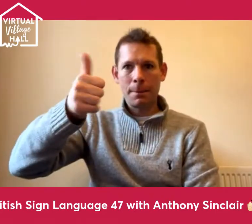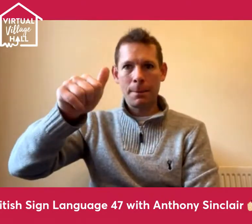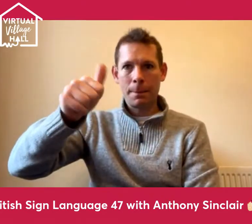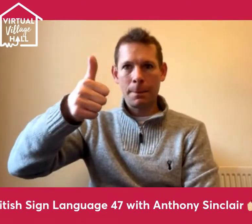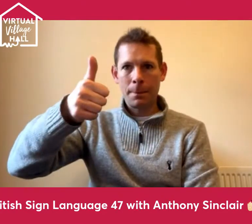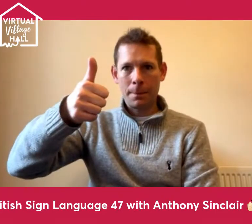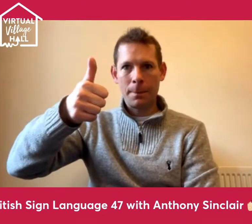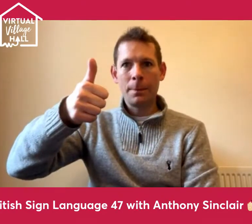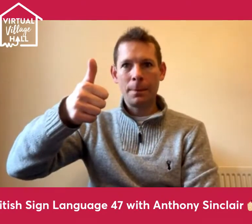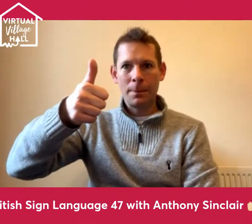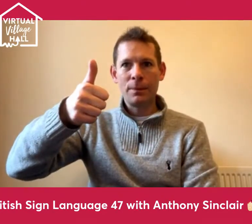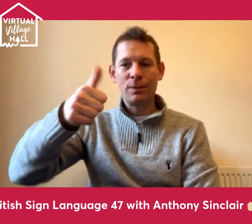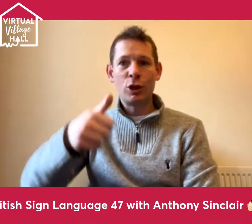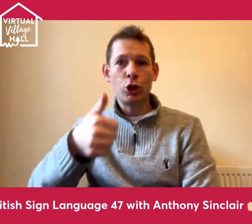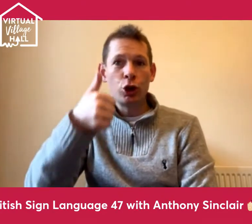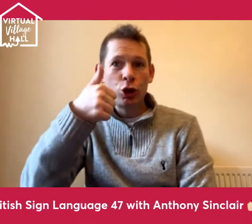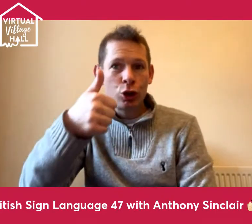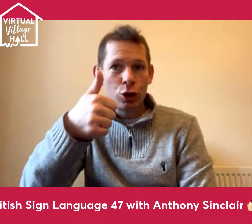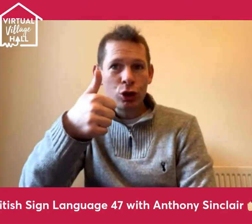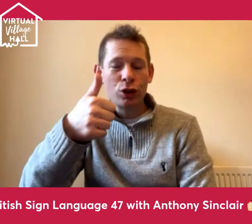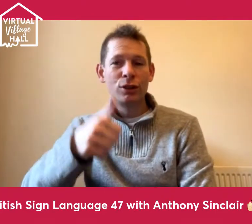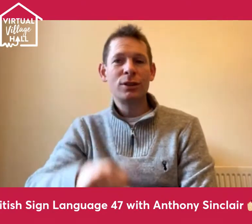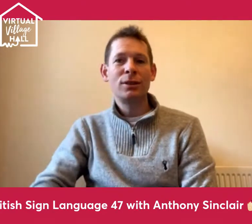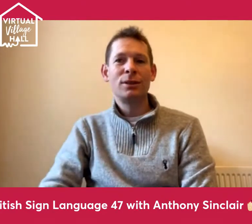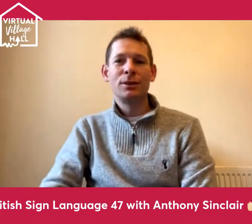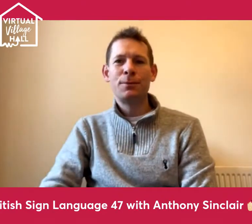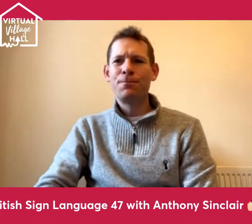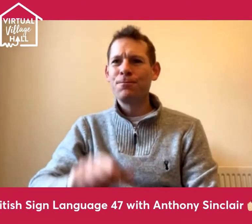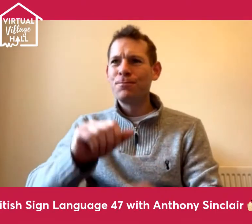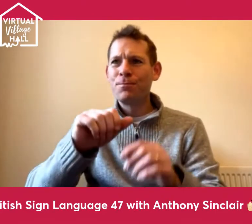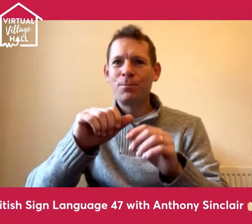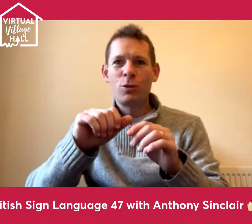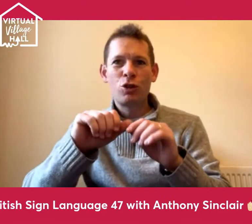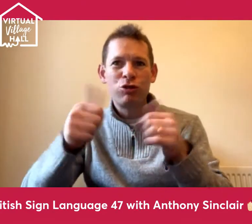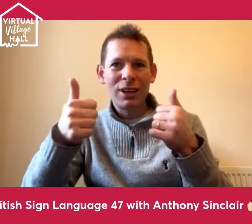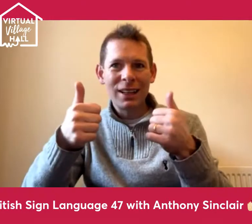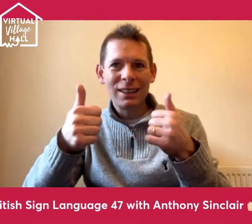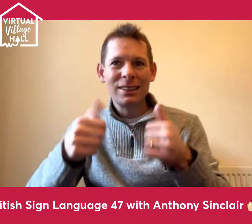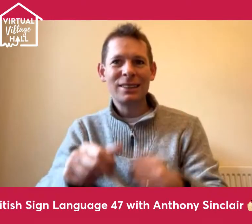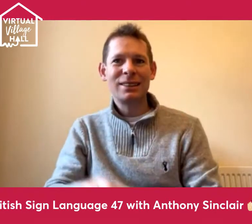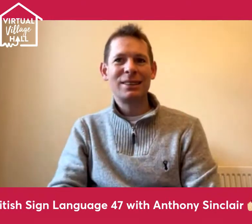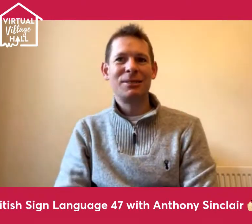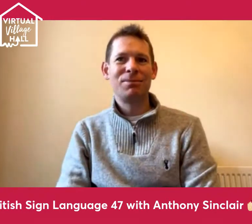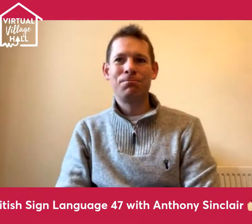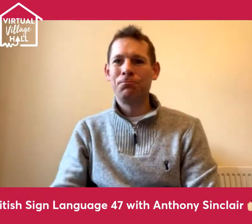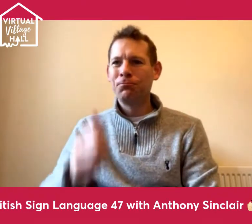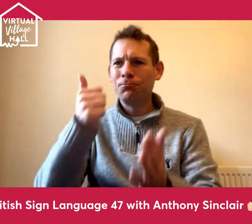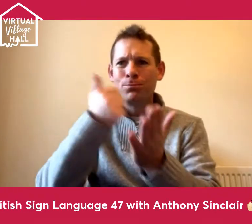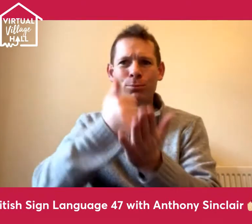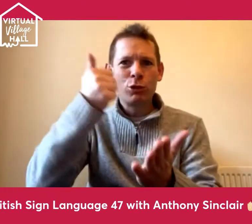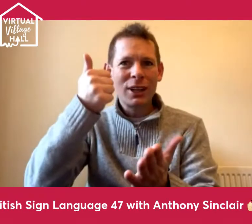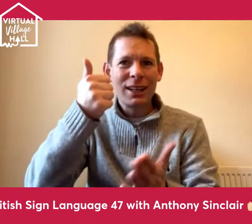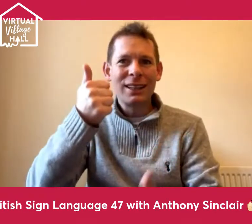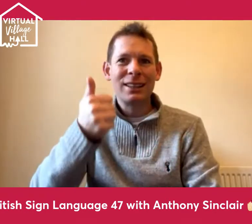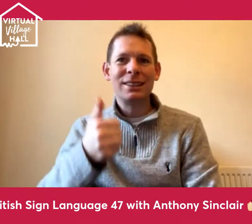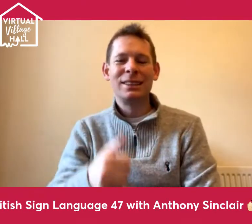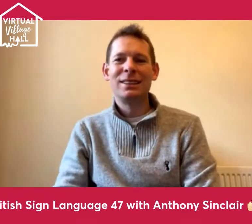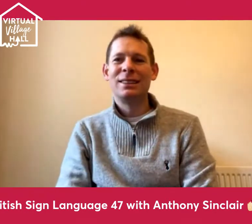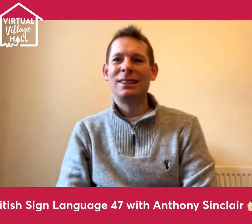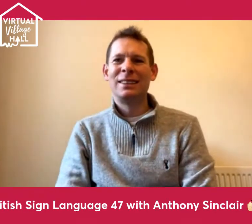in a positive form. So that's the thumbs up. So all those signs relating to positivity, like good and great and